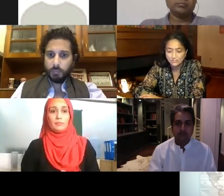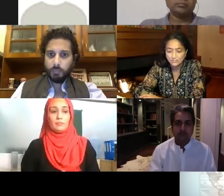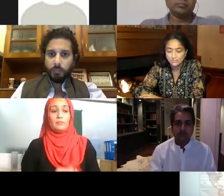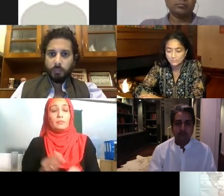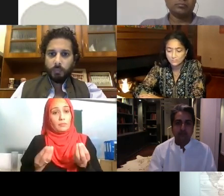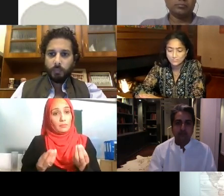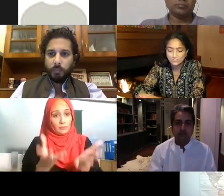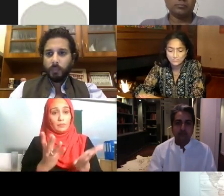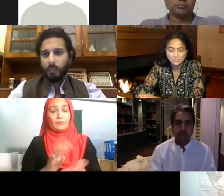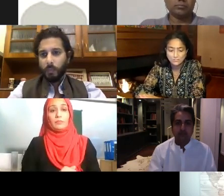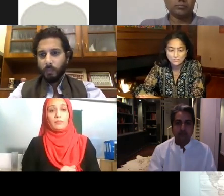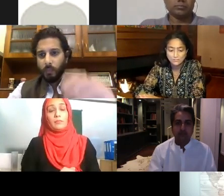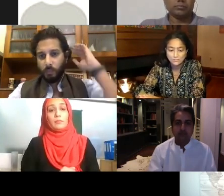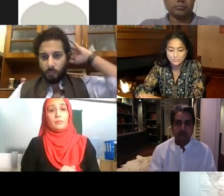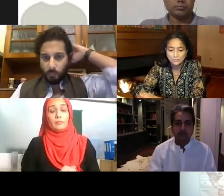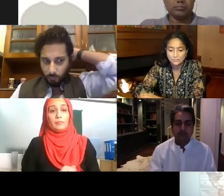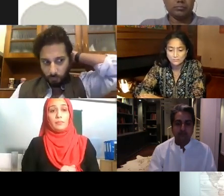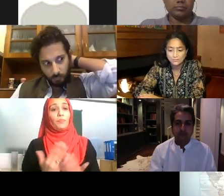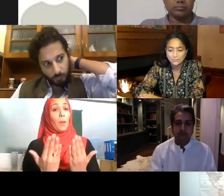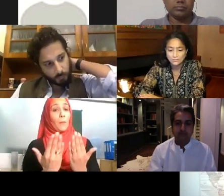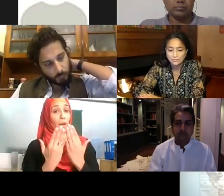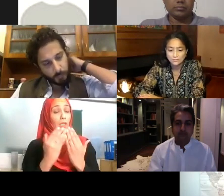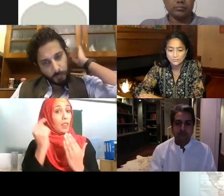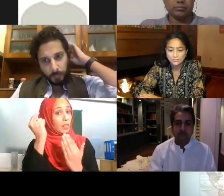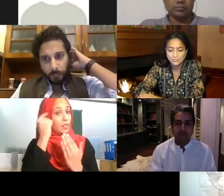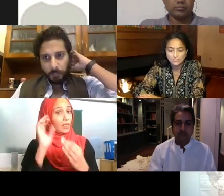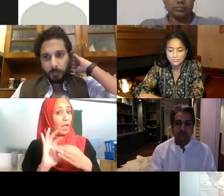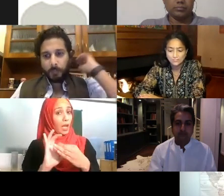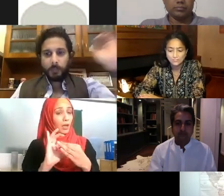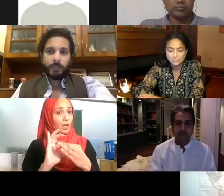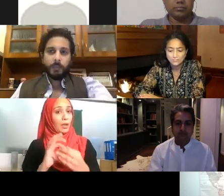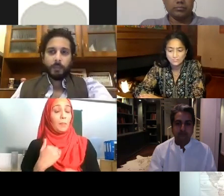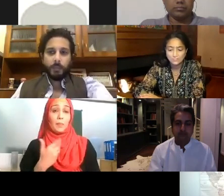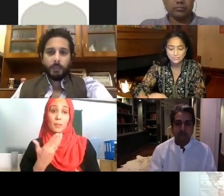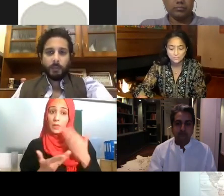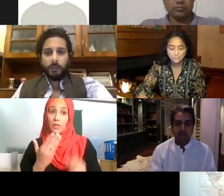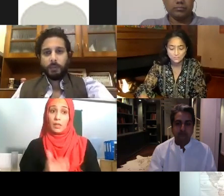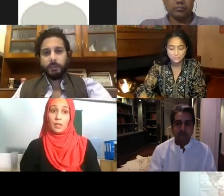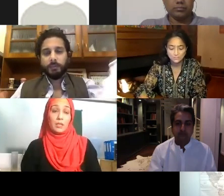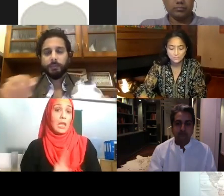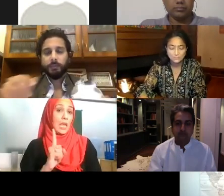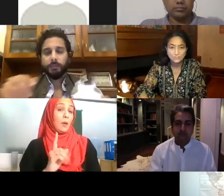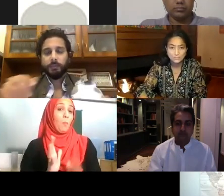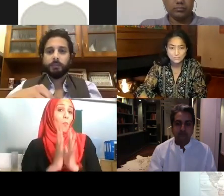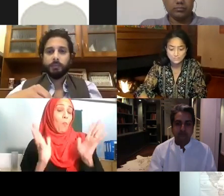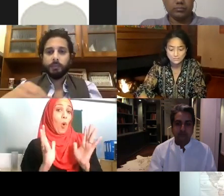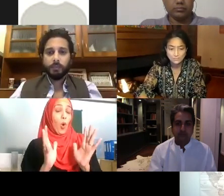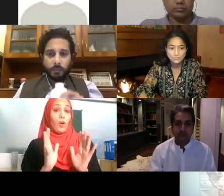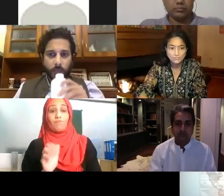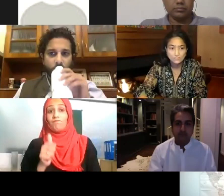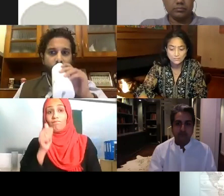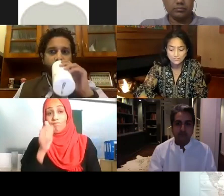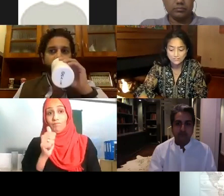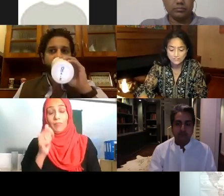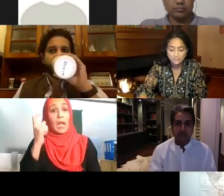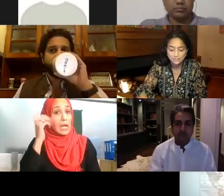starting with sort of an academic point of view, we wanted to share with you a very inspiring and uplifting